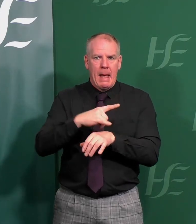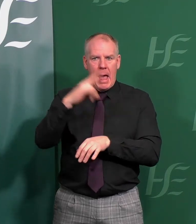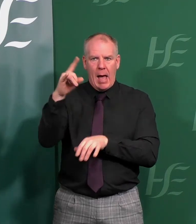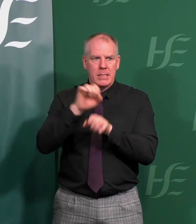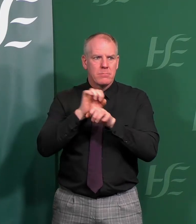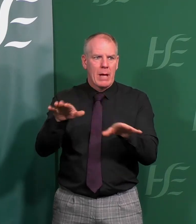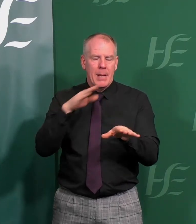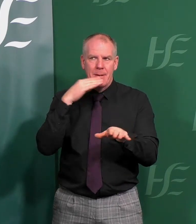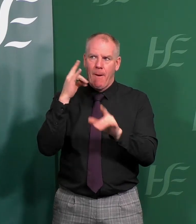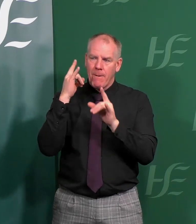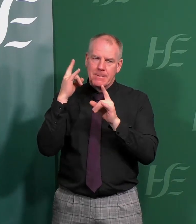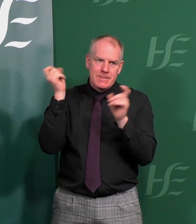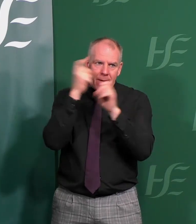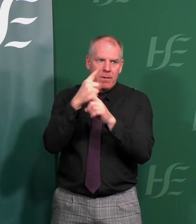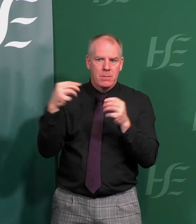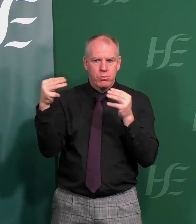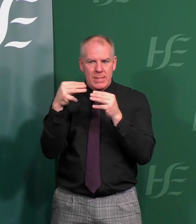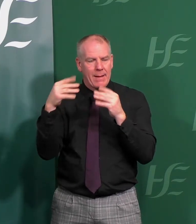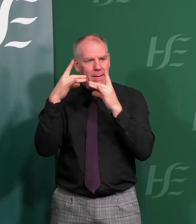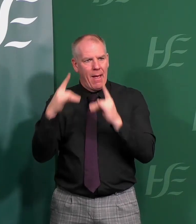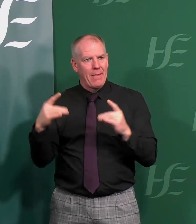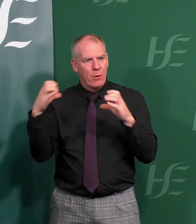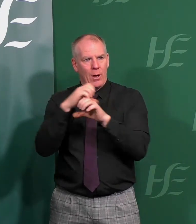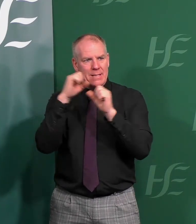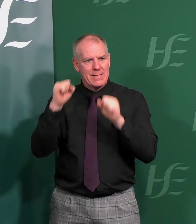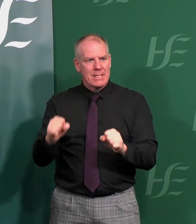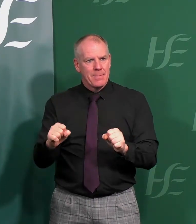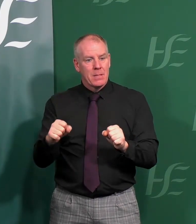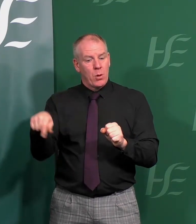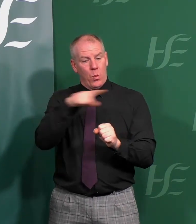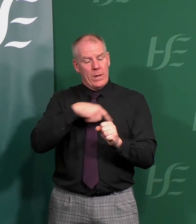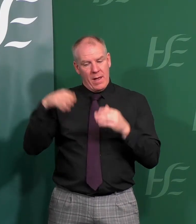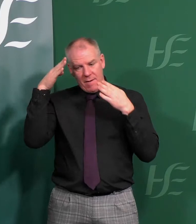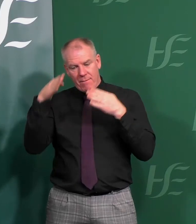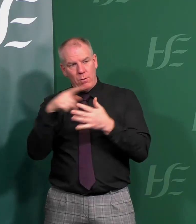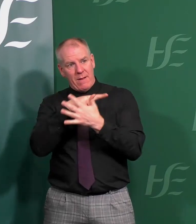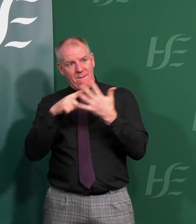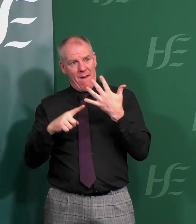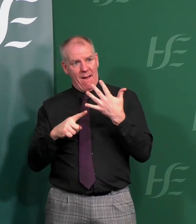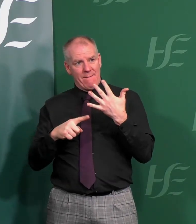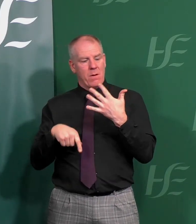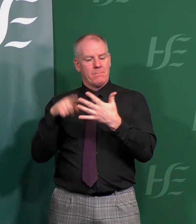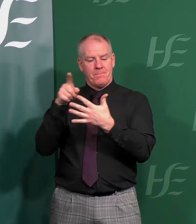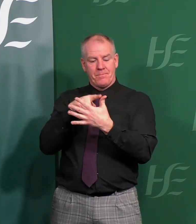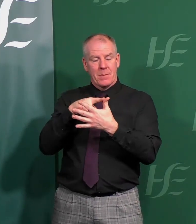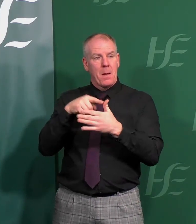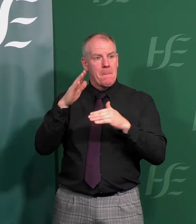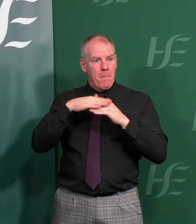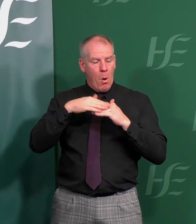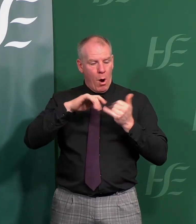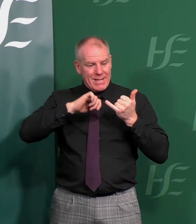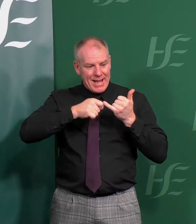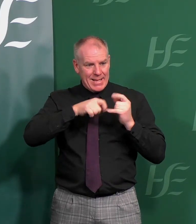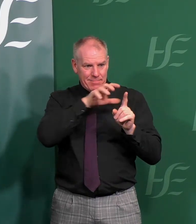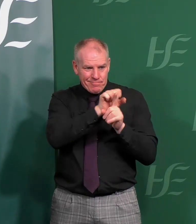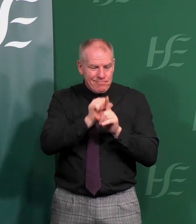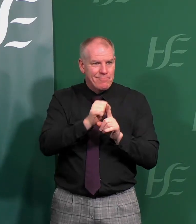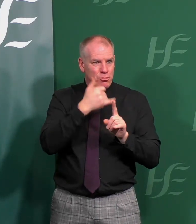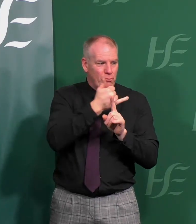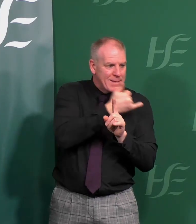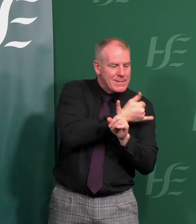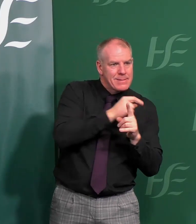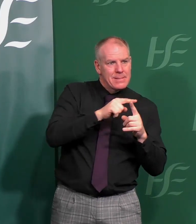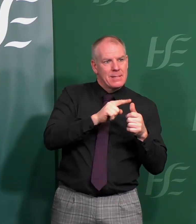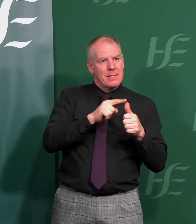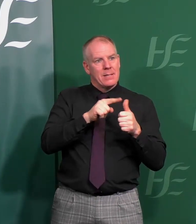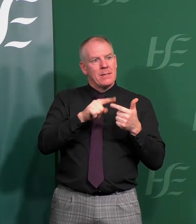levels. So we've very simply 5 key areas we've been focusing on: increasing our capacity in testing and tracing, along with